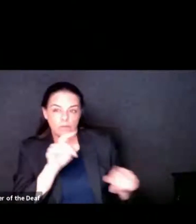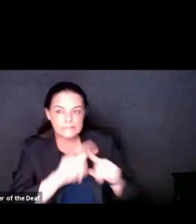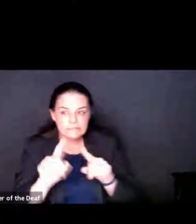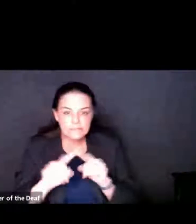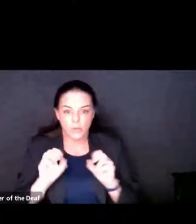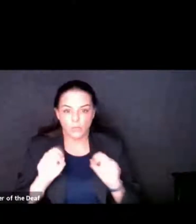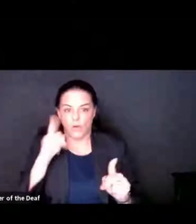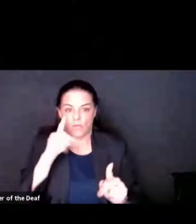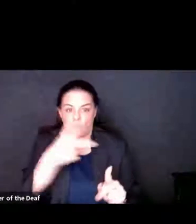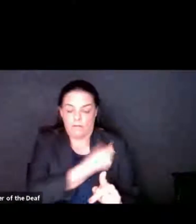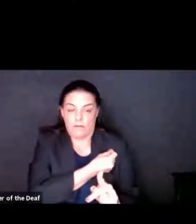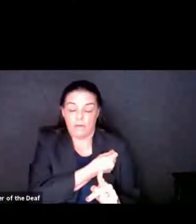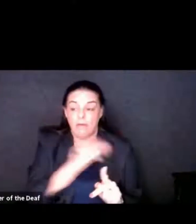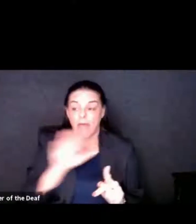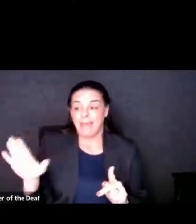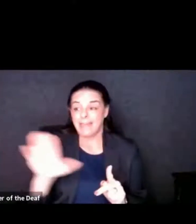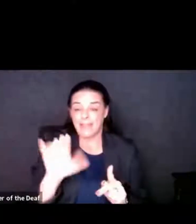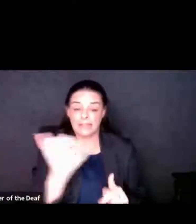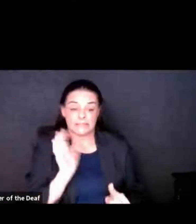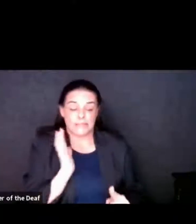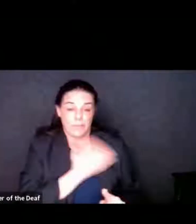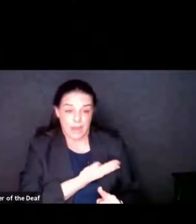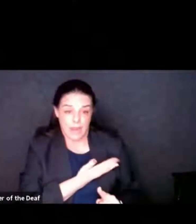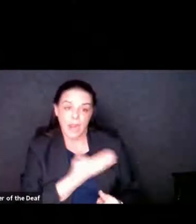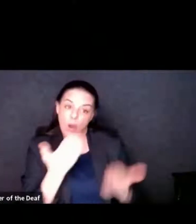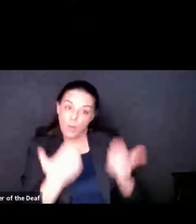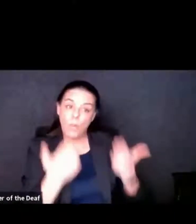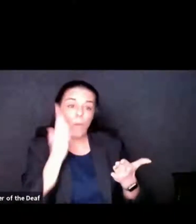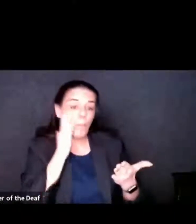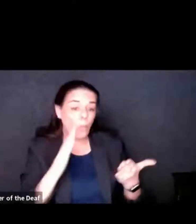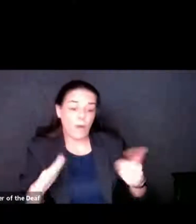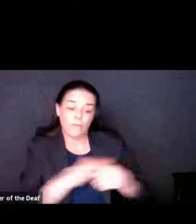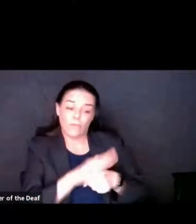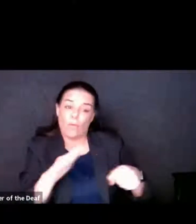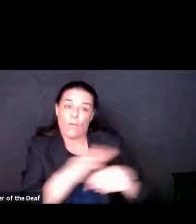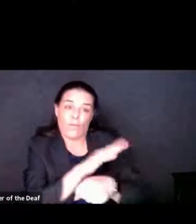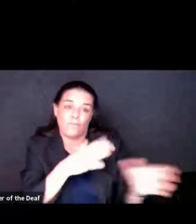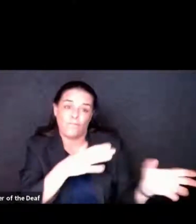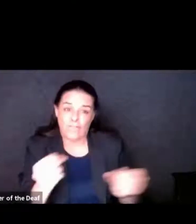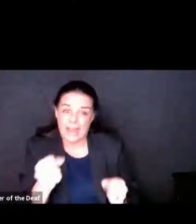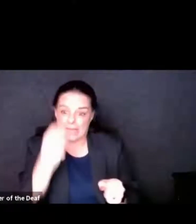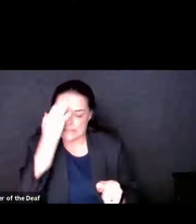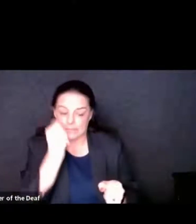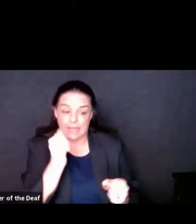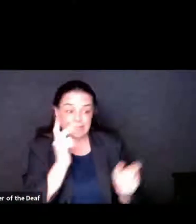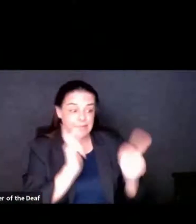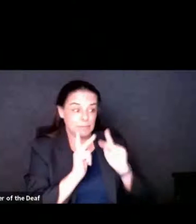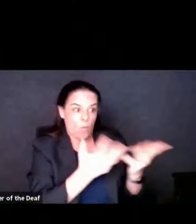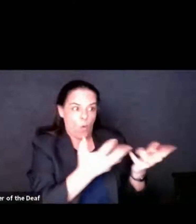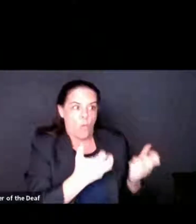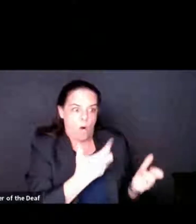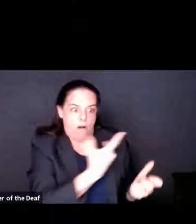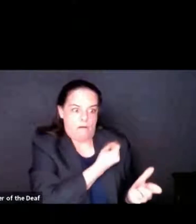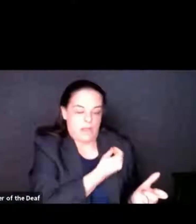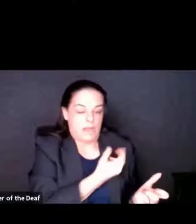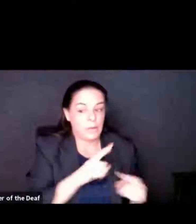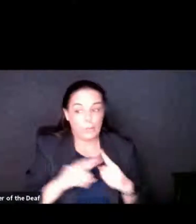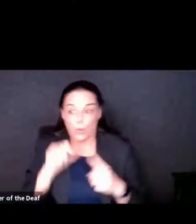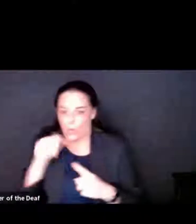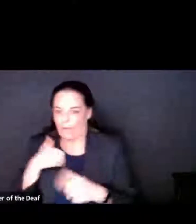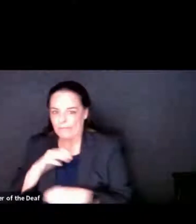Those, like ours, are likely to fill up very quickly due to the demand outpacing the supply. As